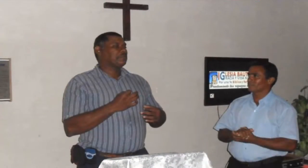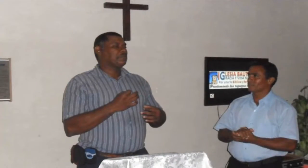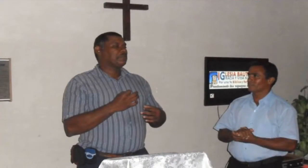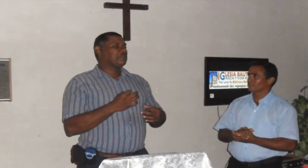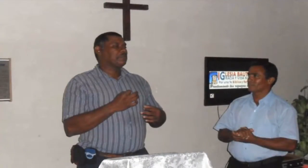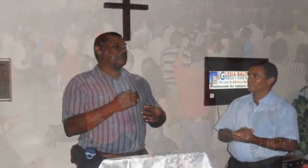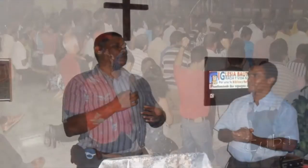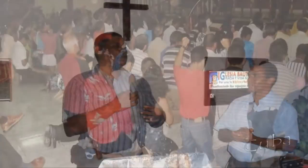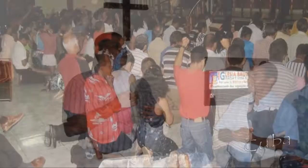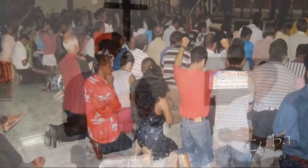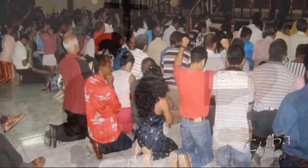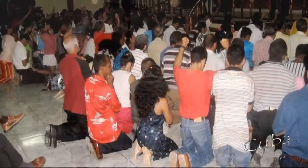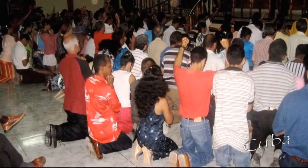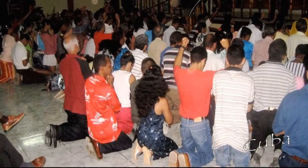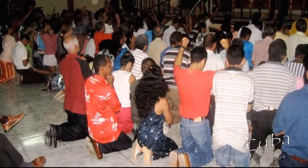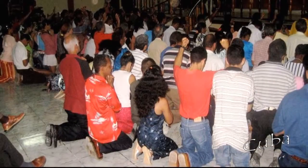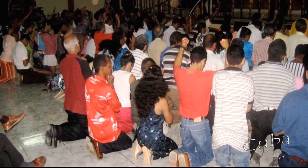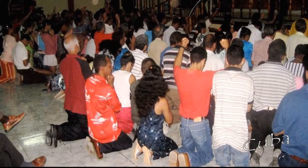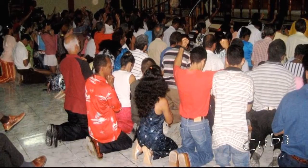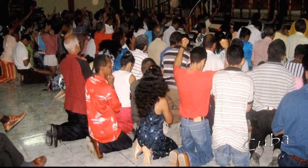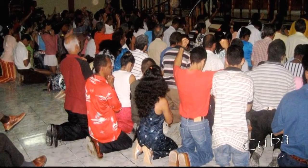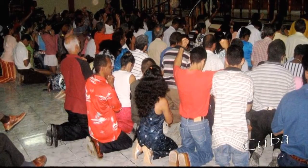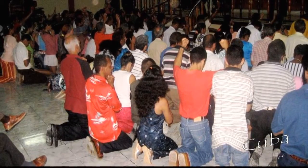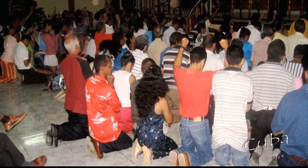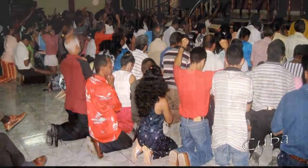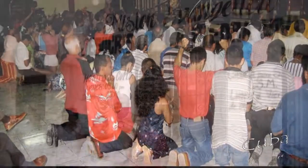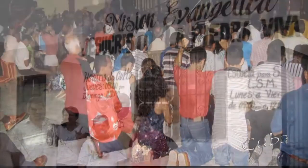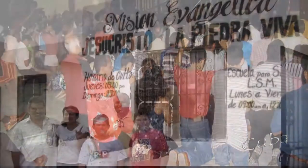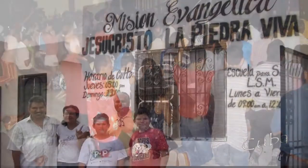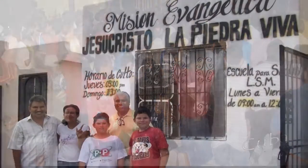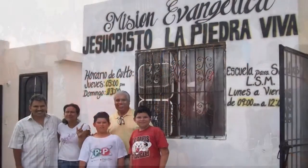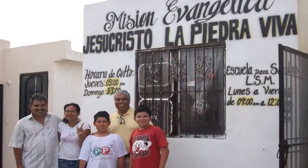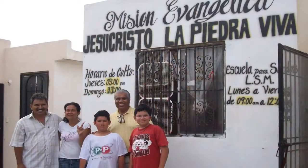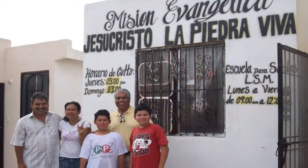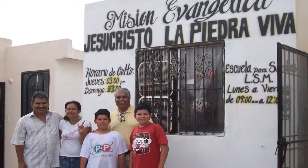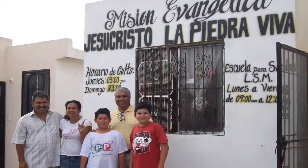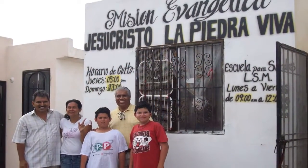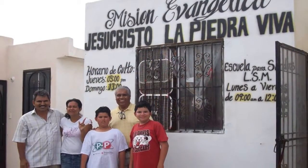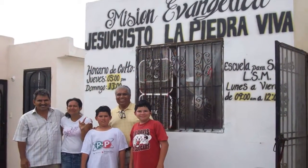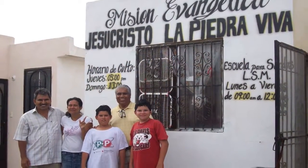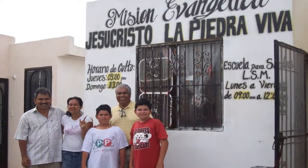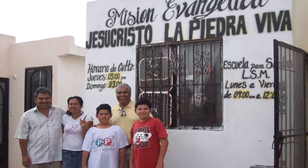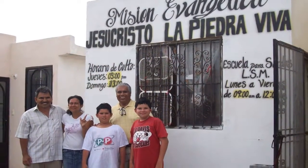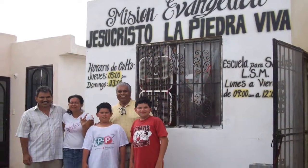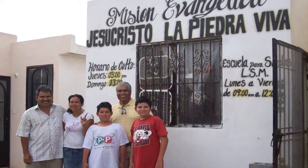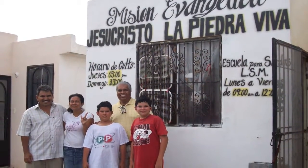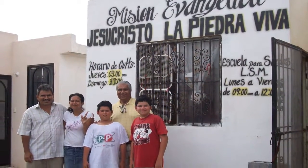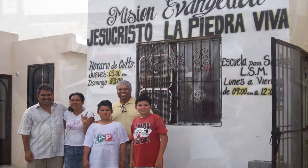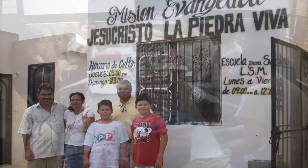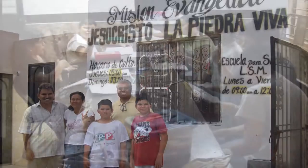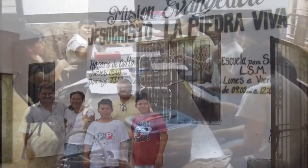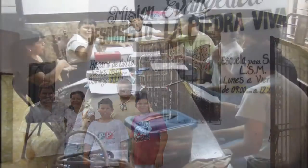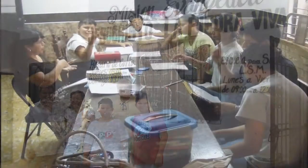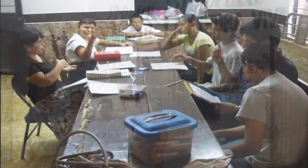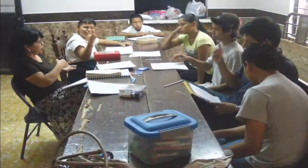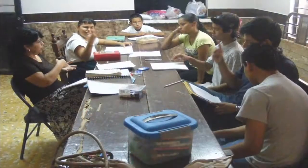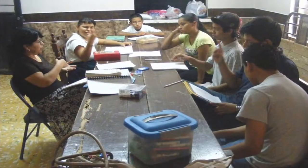gospel so that the deaf can hear and receive the good news of Jesus Christ. To do this effectively, we need to build